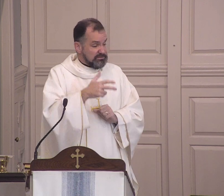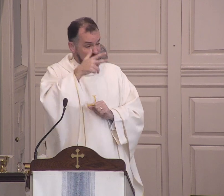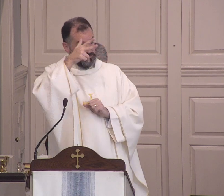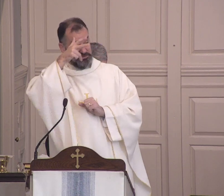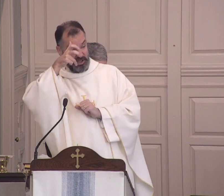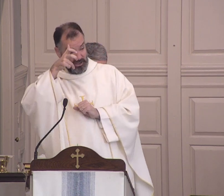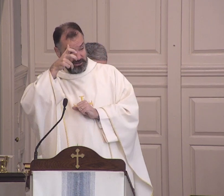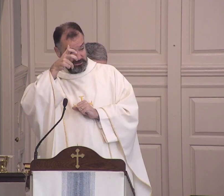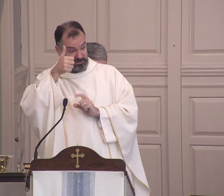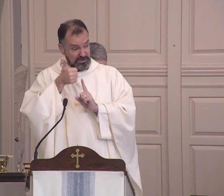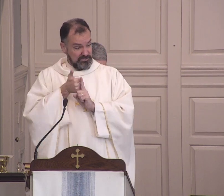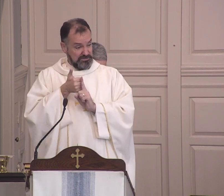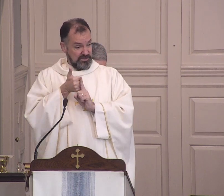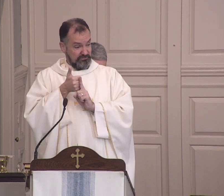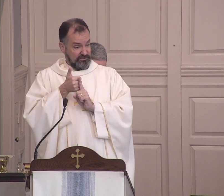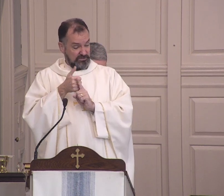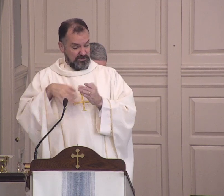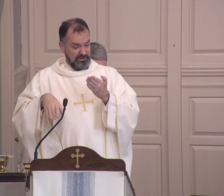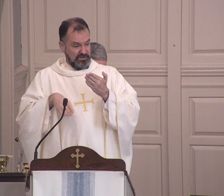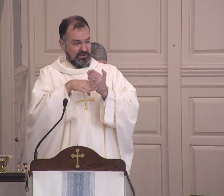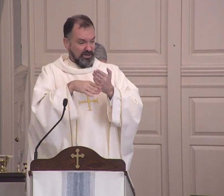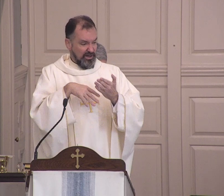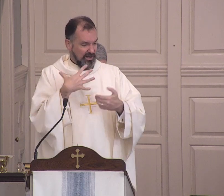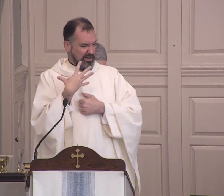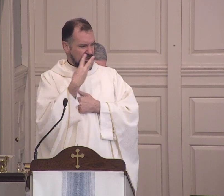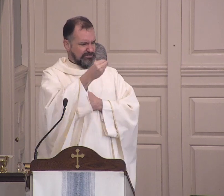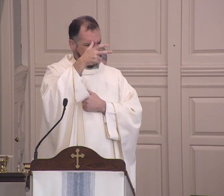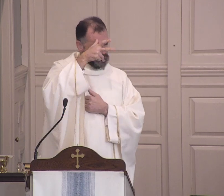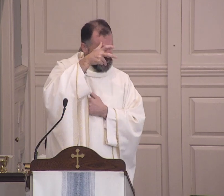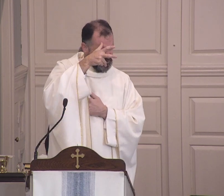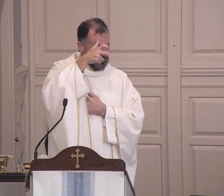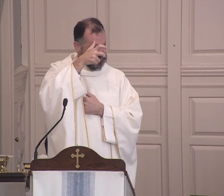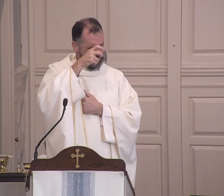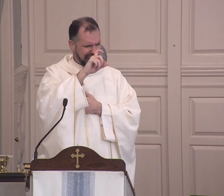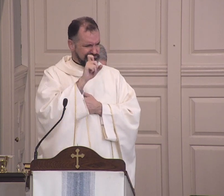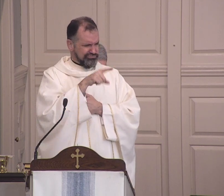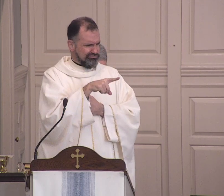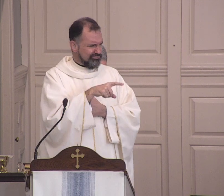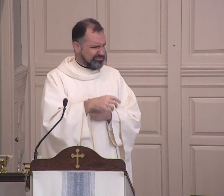How can Satan drive out Satan?